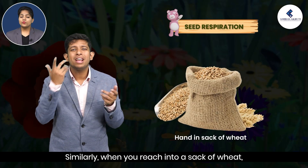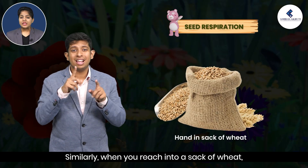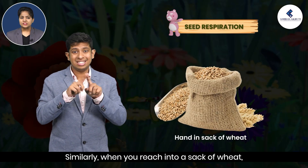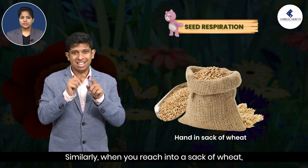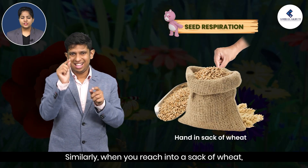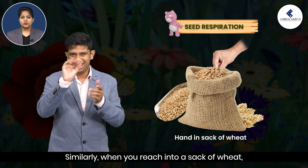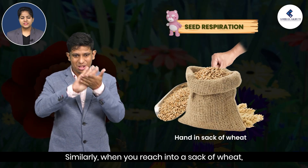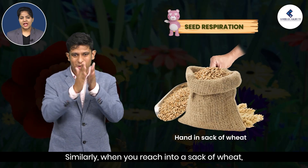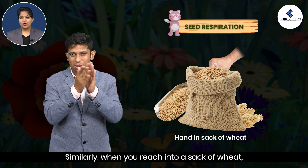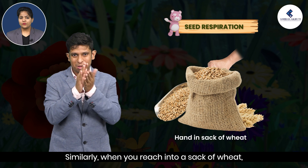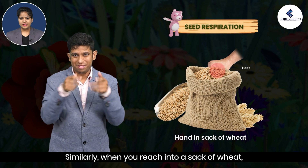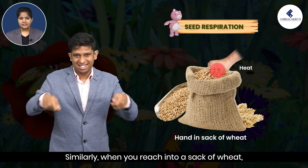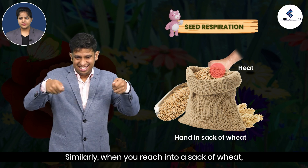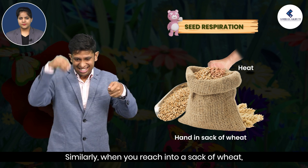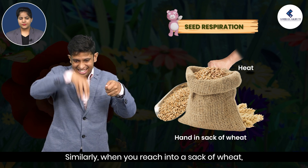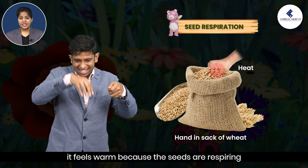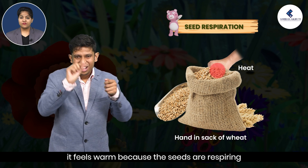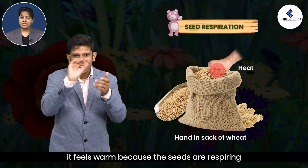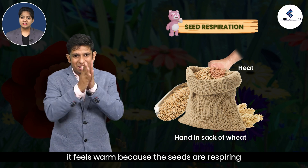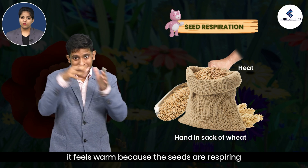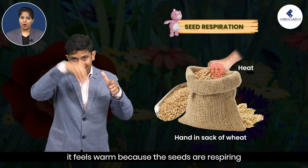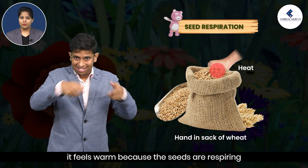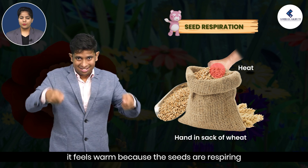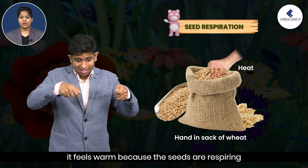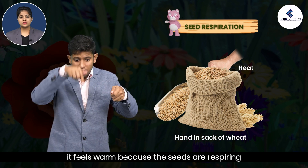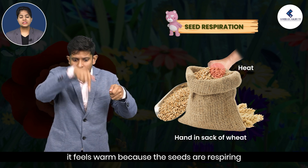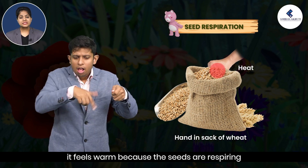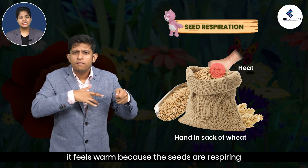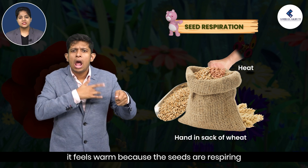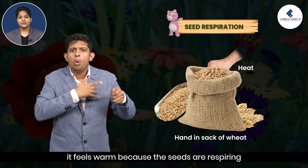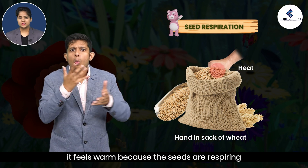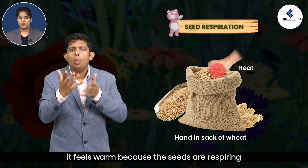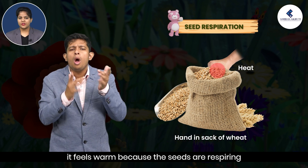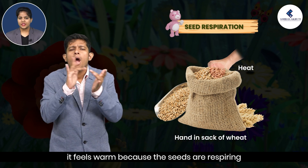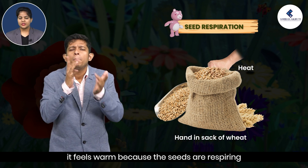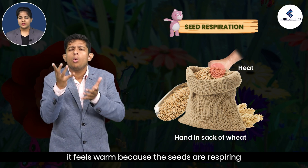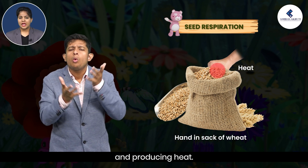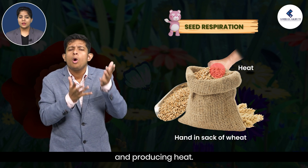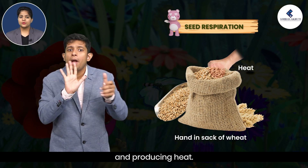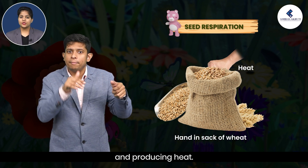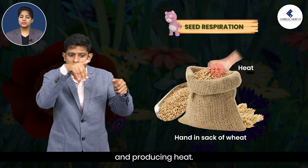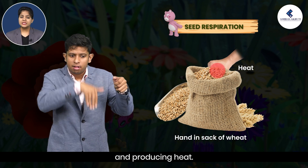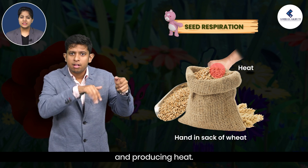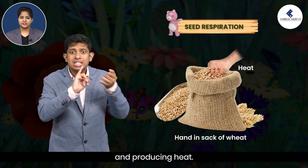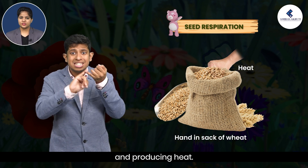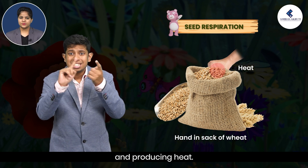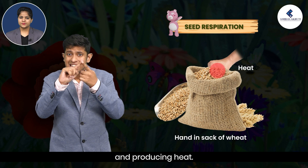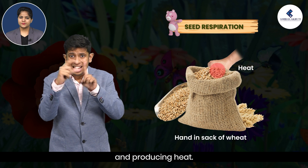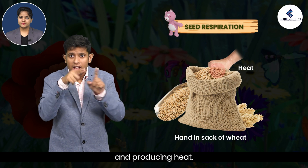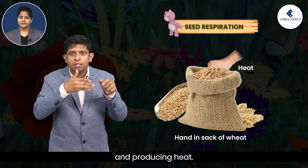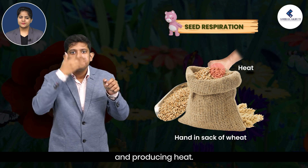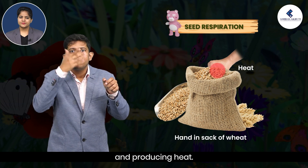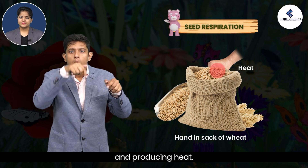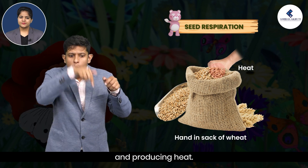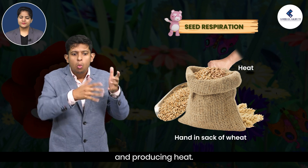when you reach into a sack of wheat, it feels warm because the seeds are respiring and producing heat.